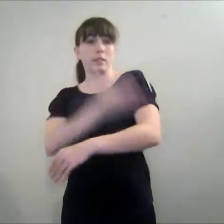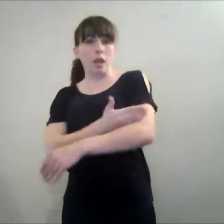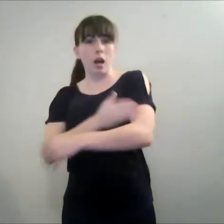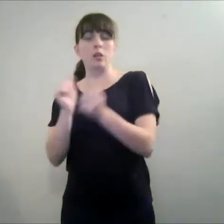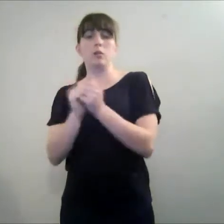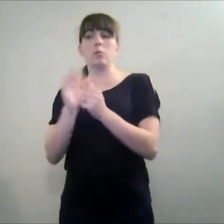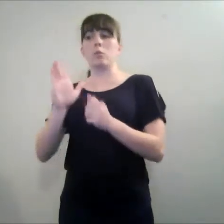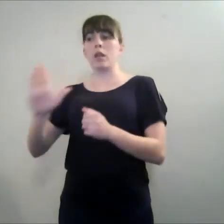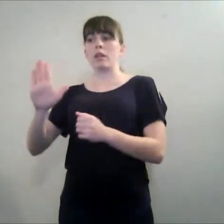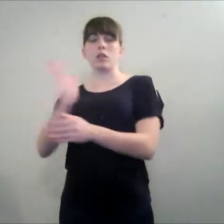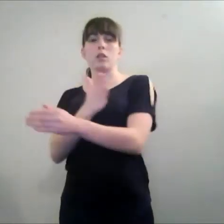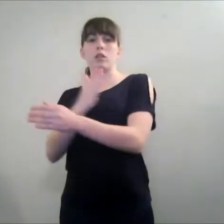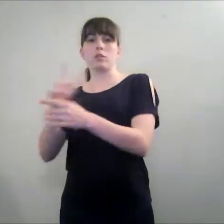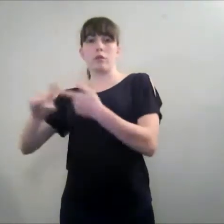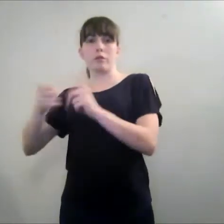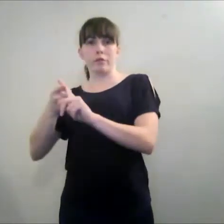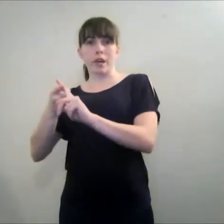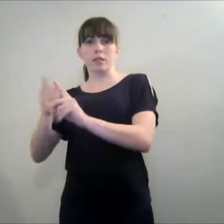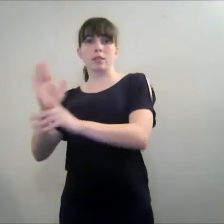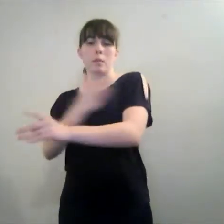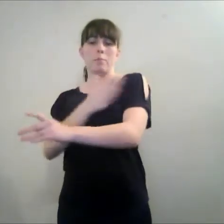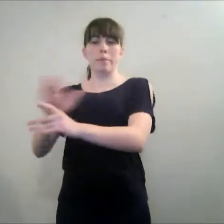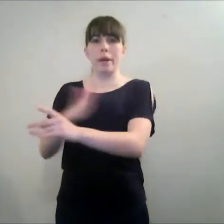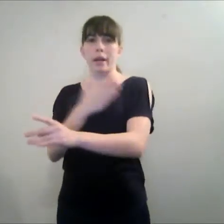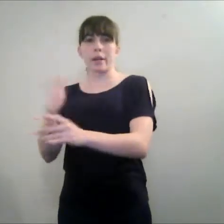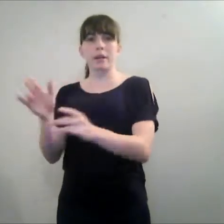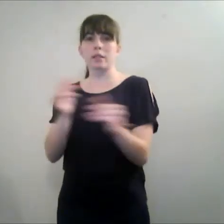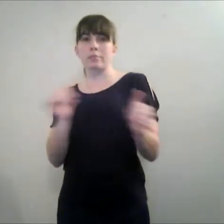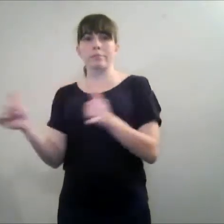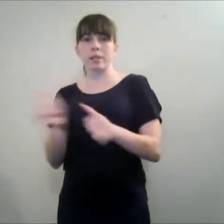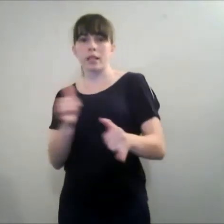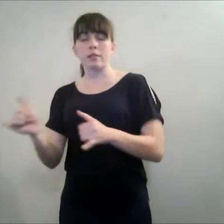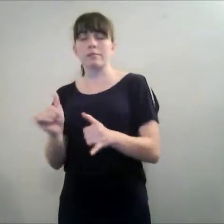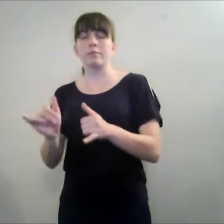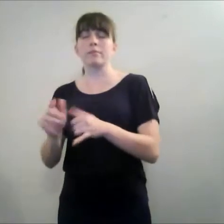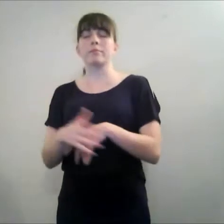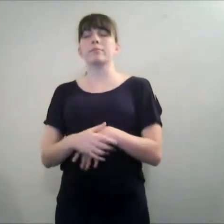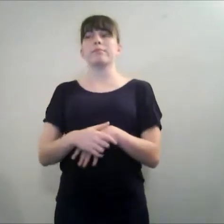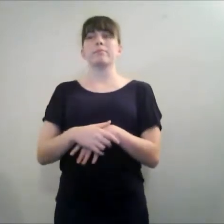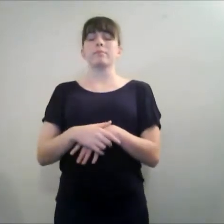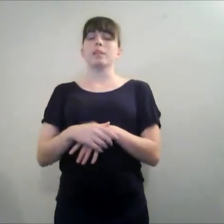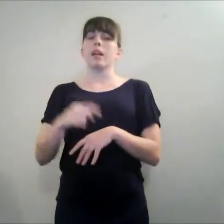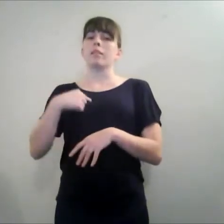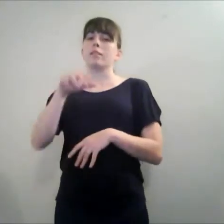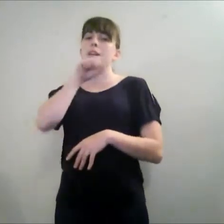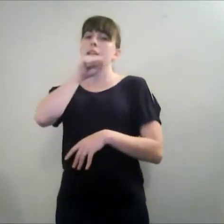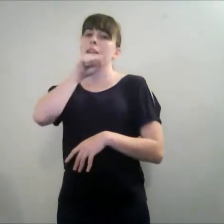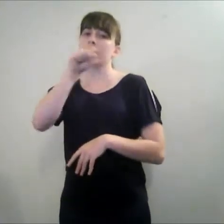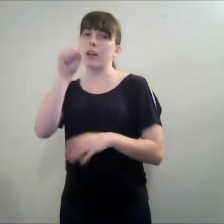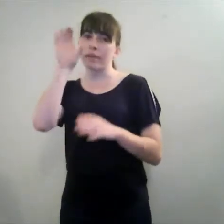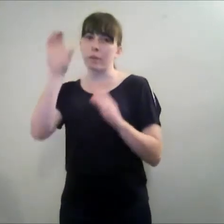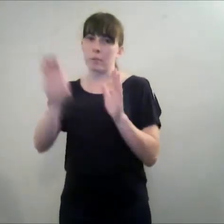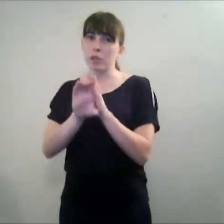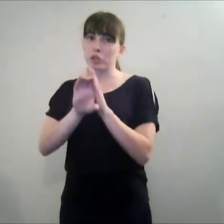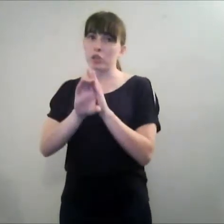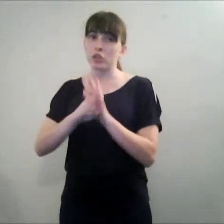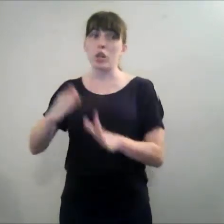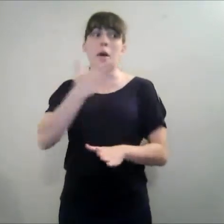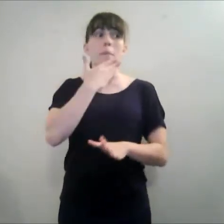call it, where he got paid. And I love that picture. I like the picture of him getting into medical school a lot better. But, I like that